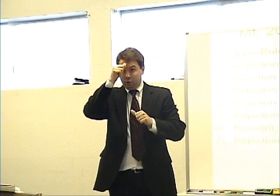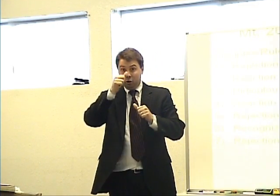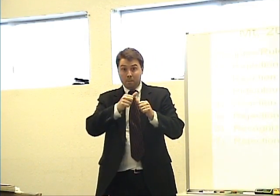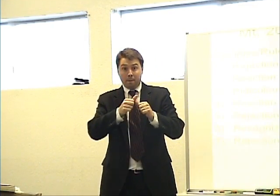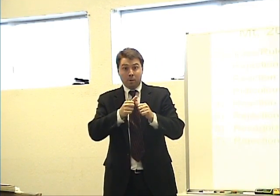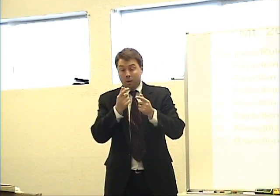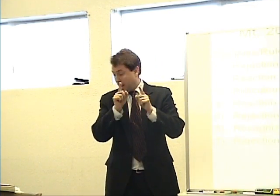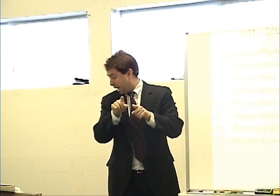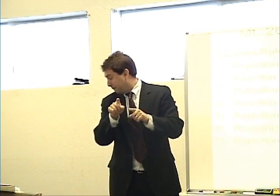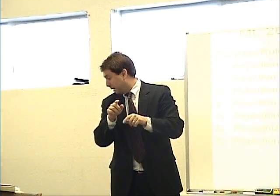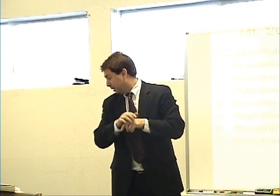you remember what happened?